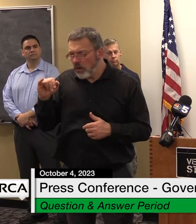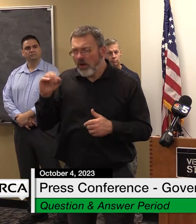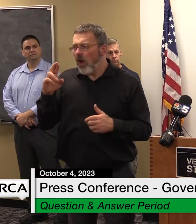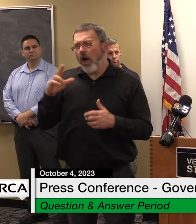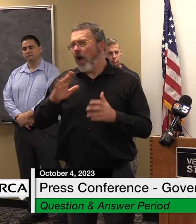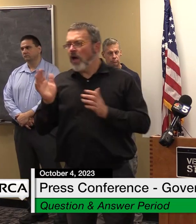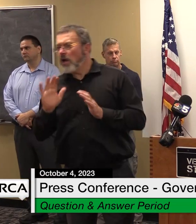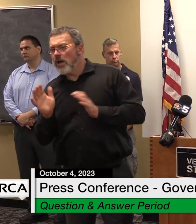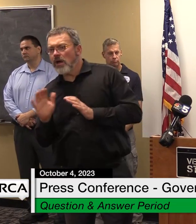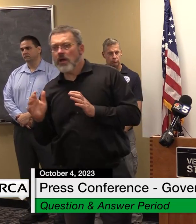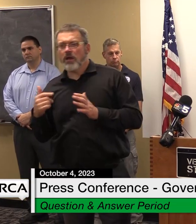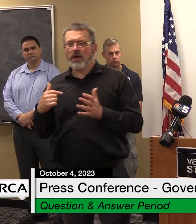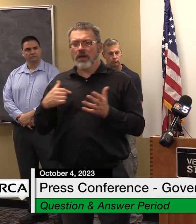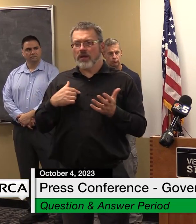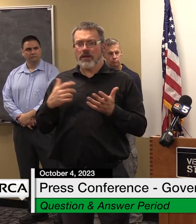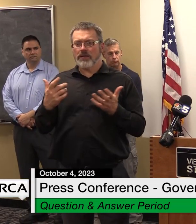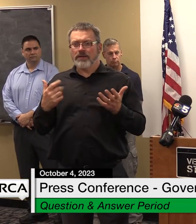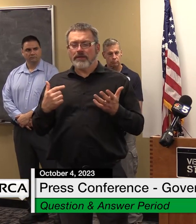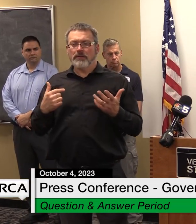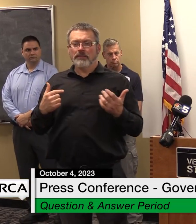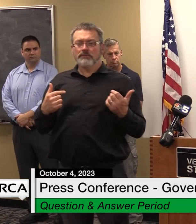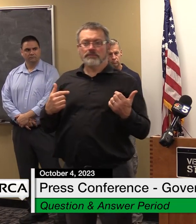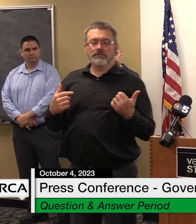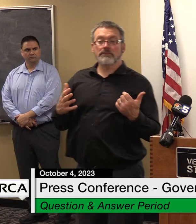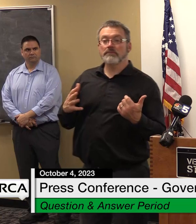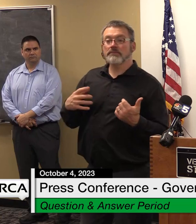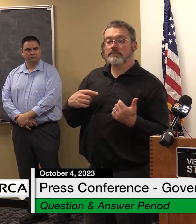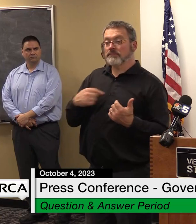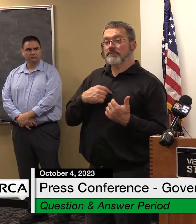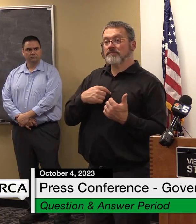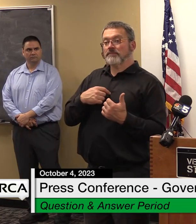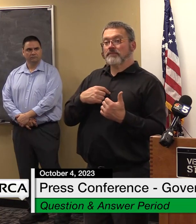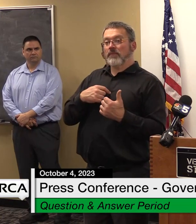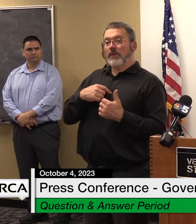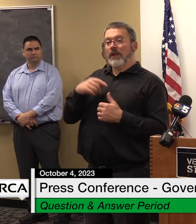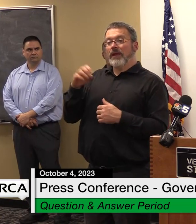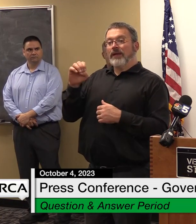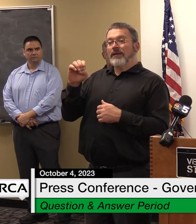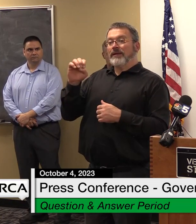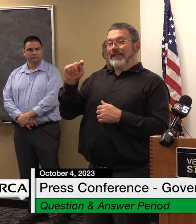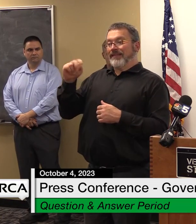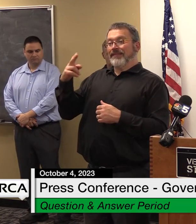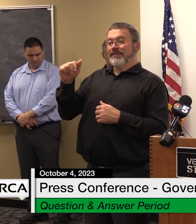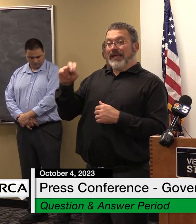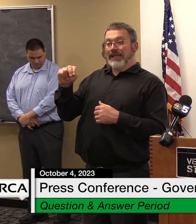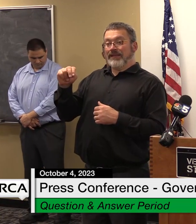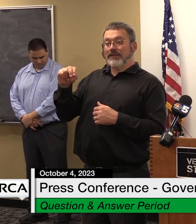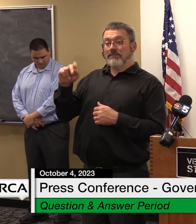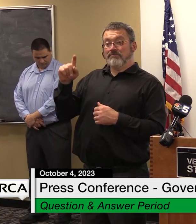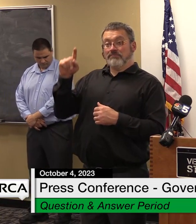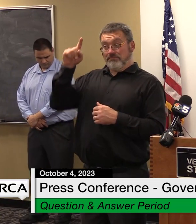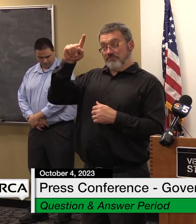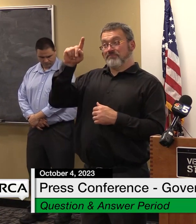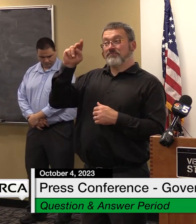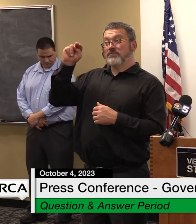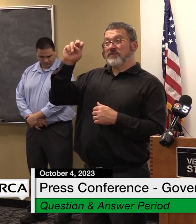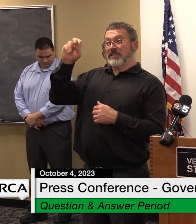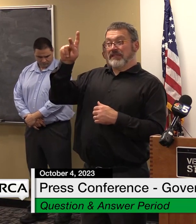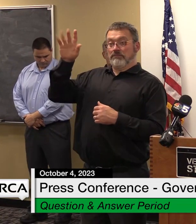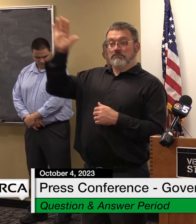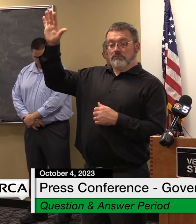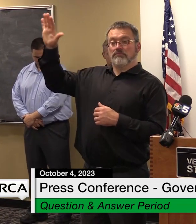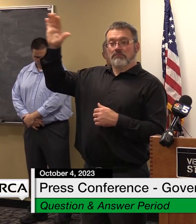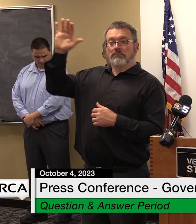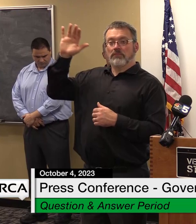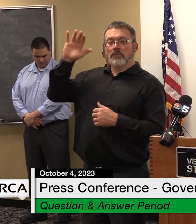feel maybe a connection to Ethan Allen, for instance, up in Orleans County. When I visited there, they had